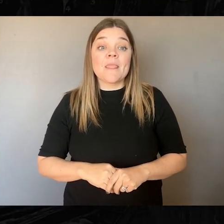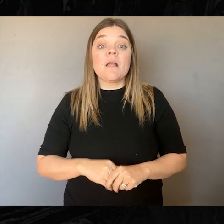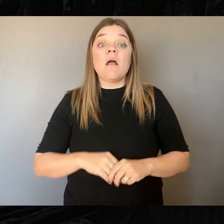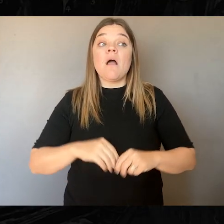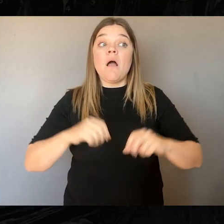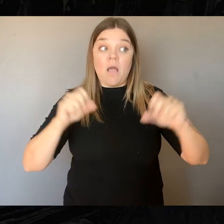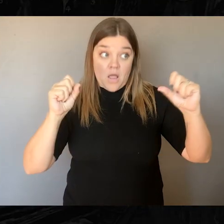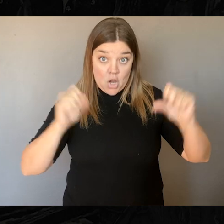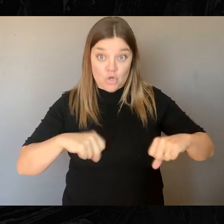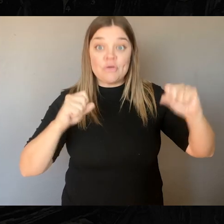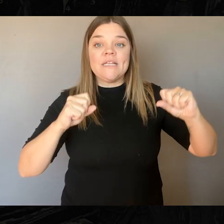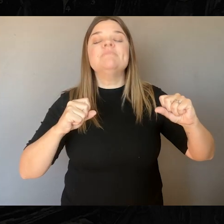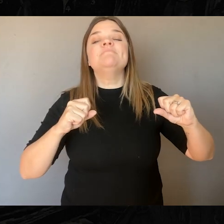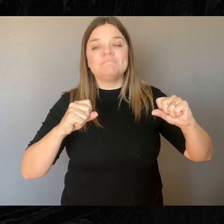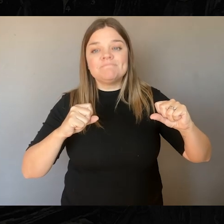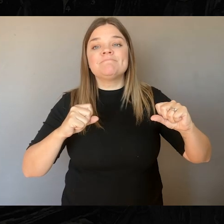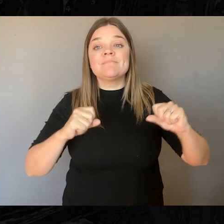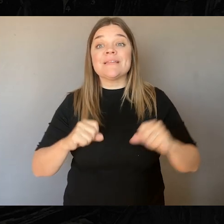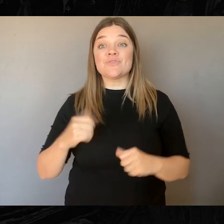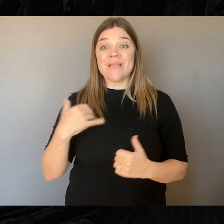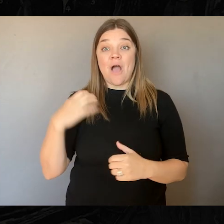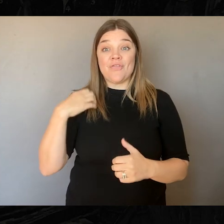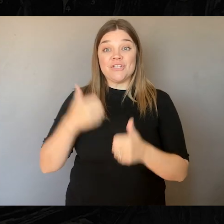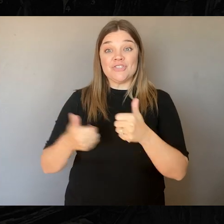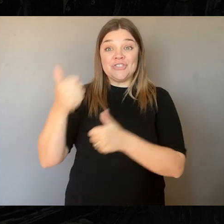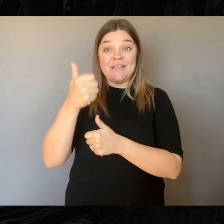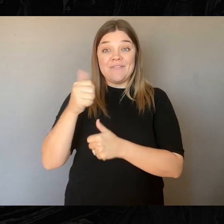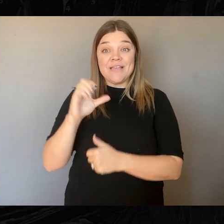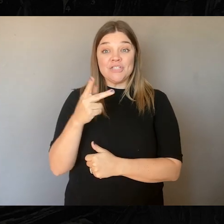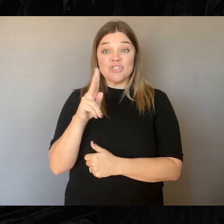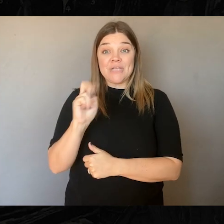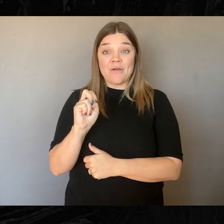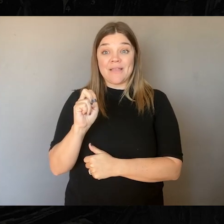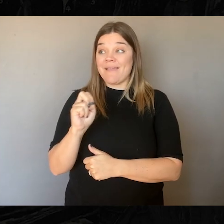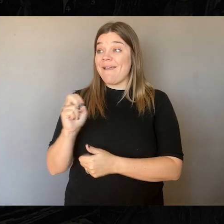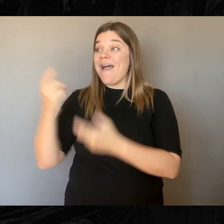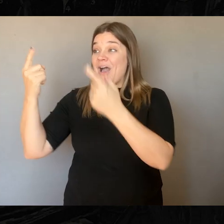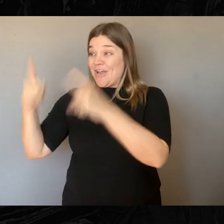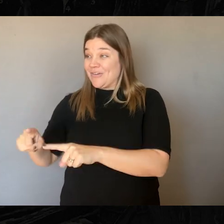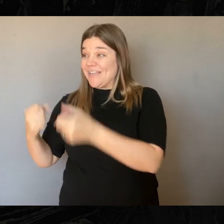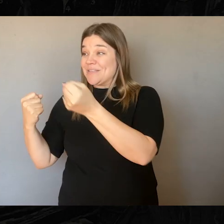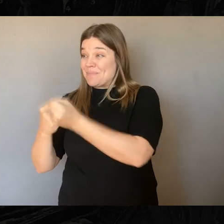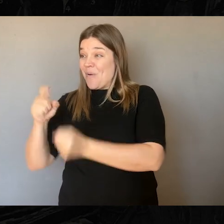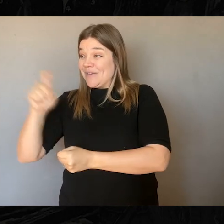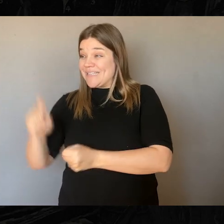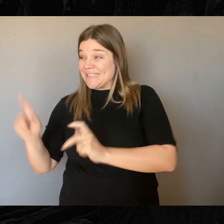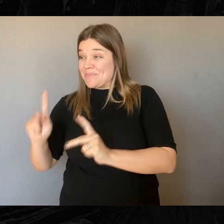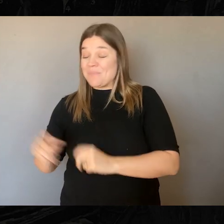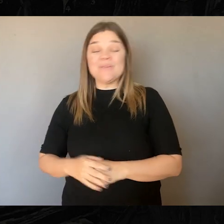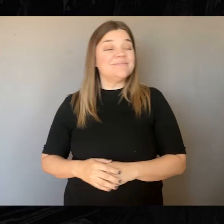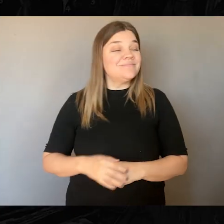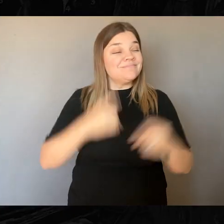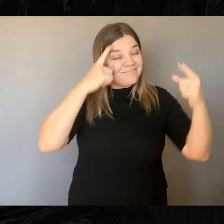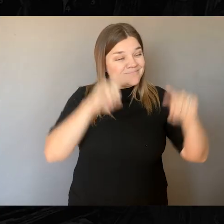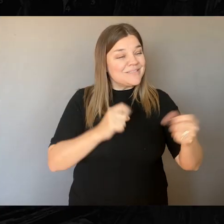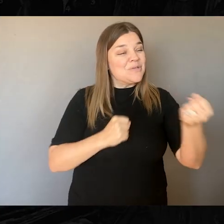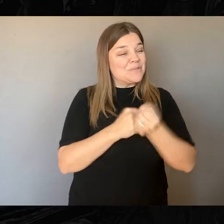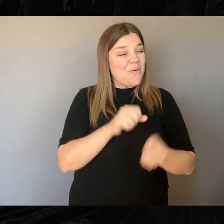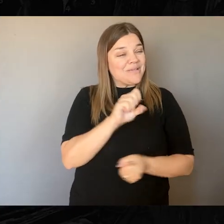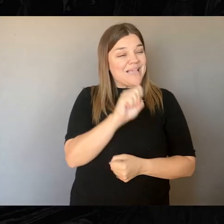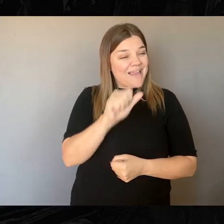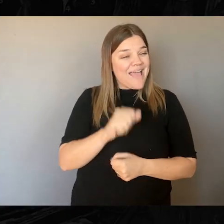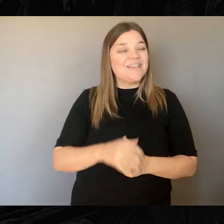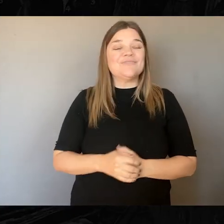he agreed. And so now Diwali and the Cherokees had basically sided with both the Texans and Santa Anna in the